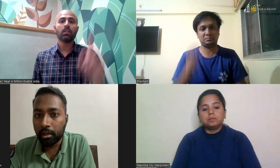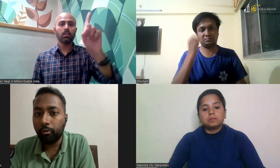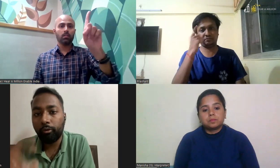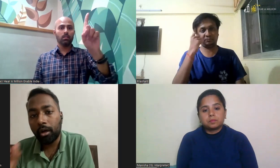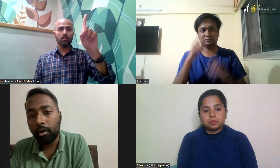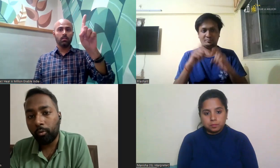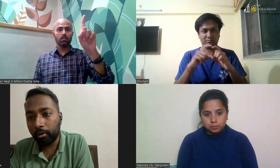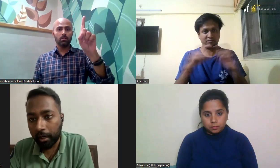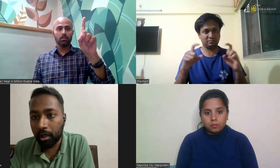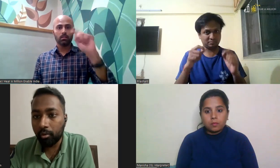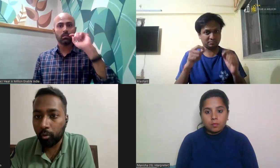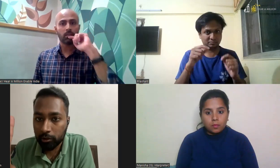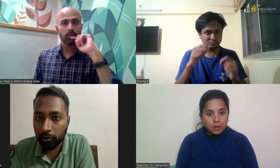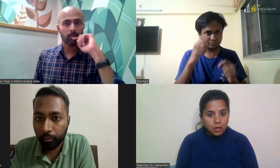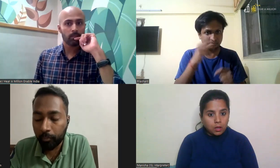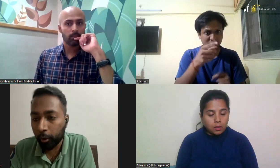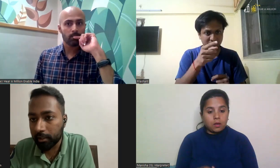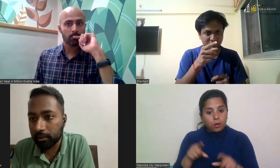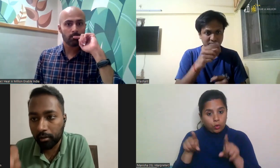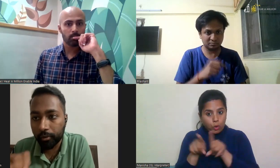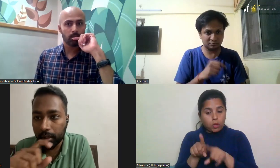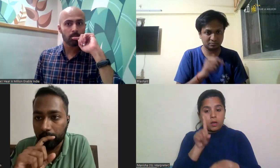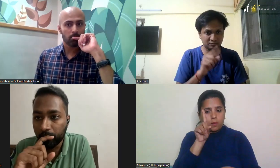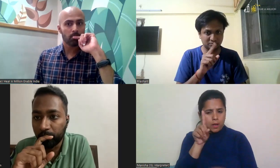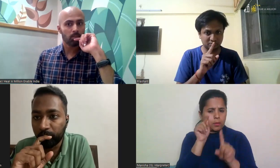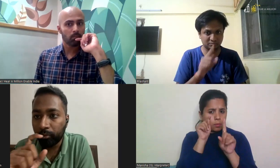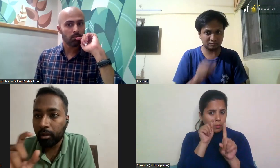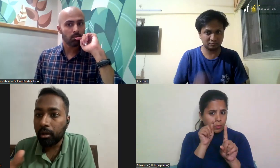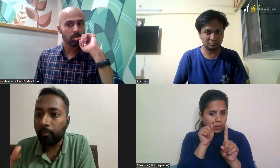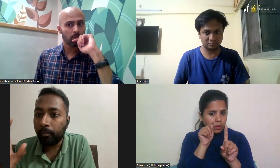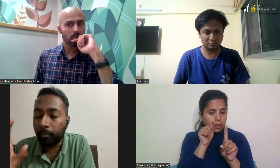right? And also one point is cover